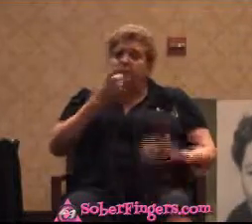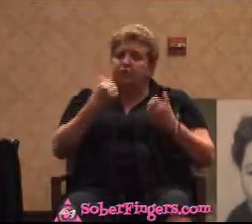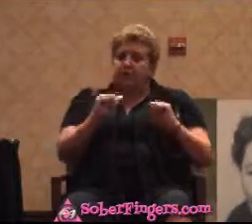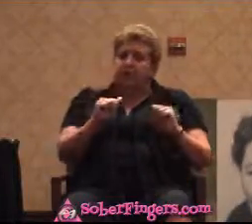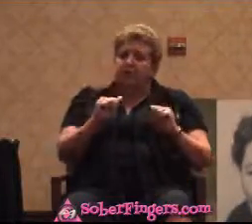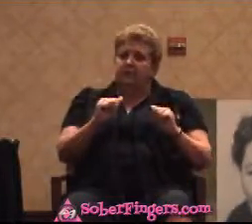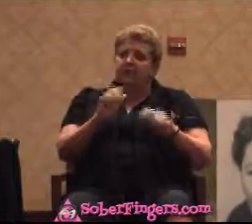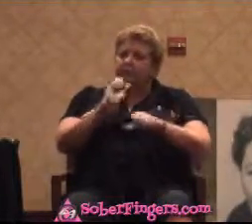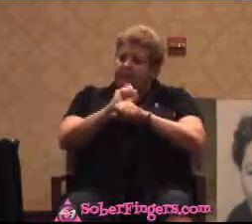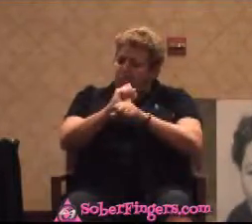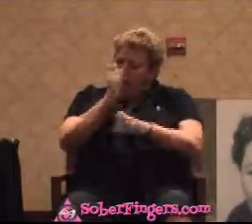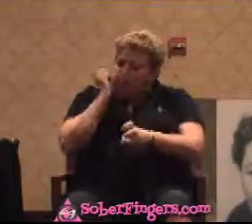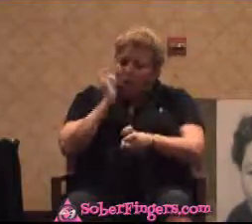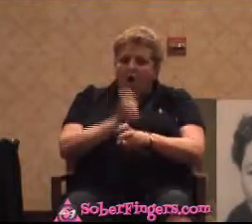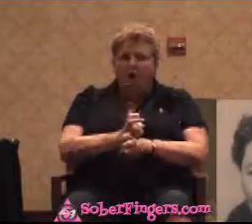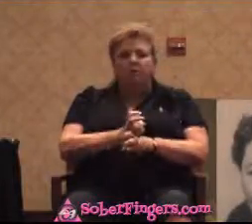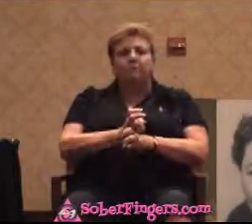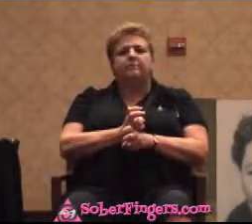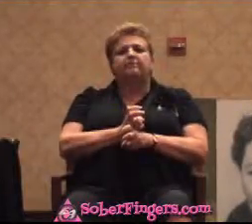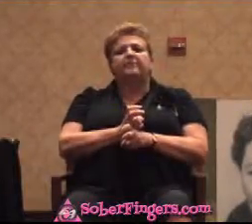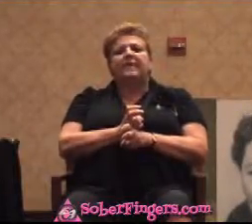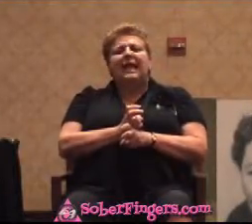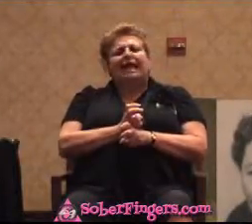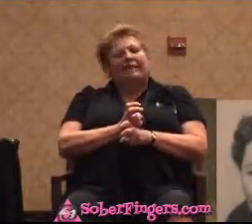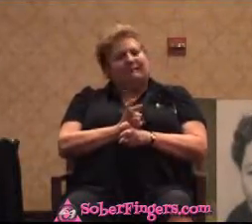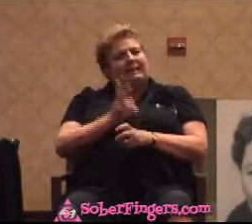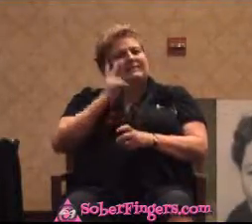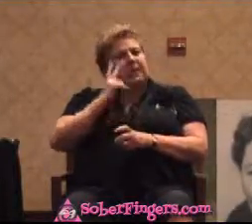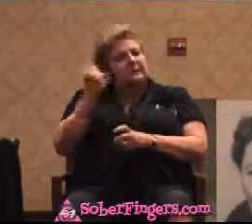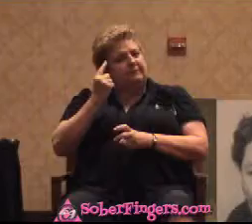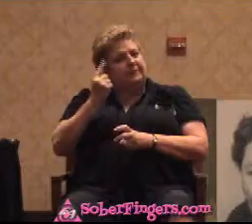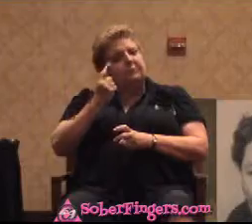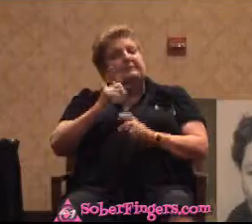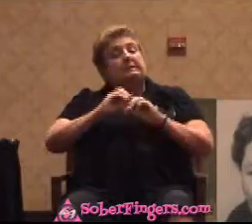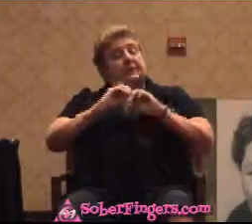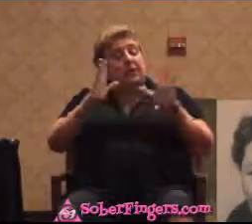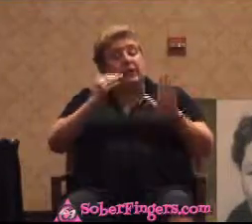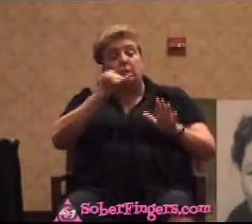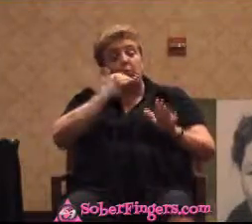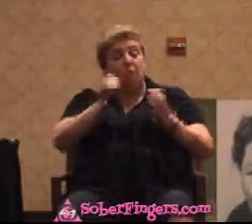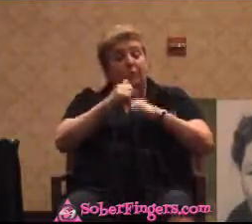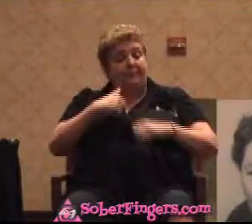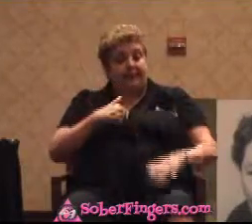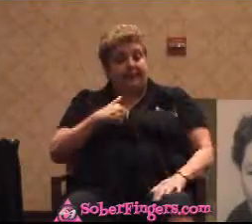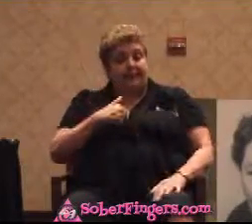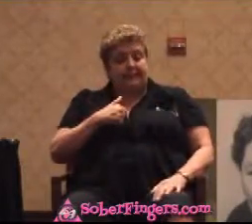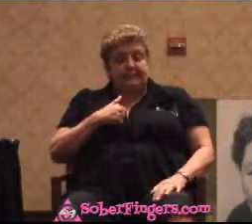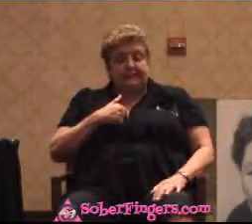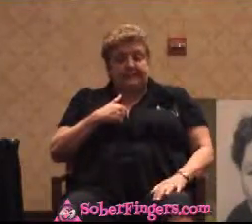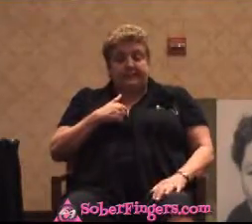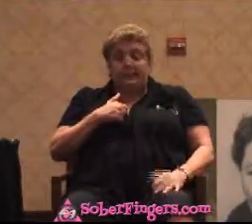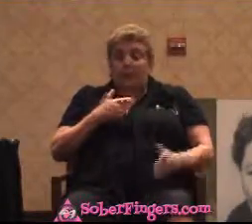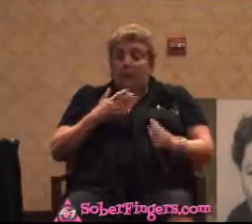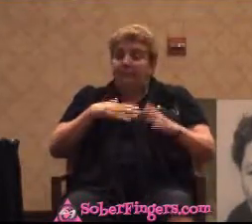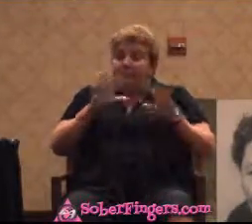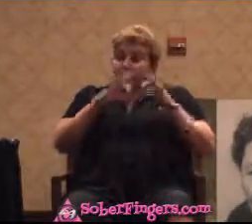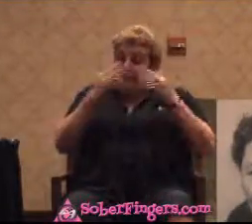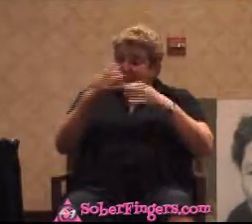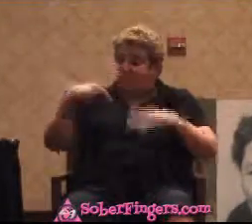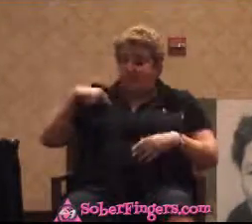worked hard and they saw that there was something clearly wrong. Like I said, I'm from a family of religious people. They did everything that they